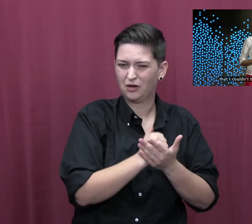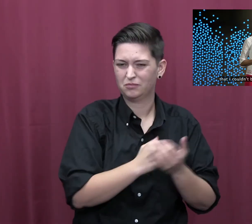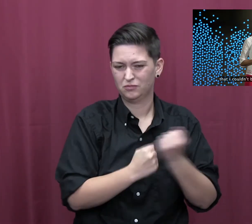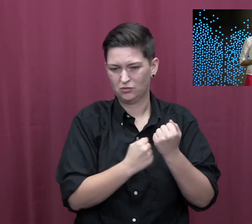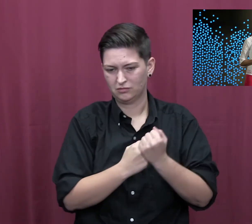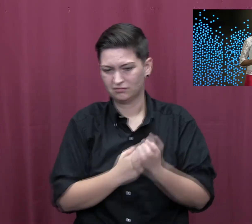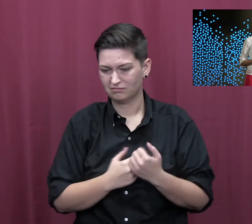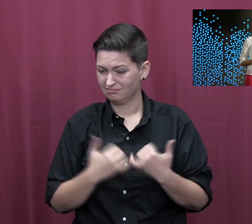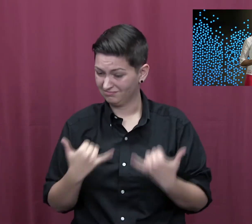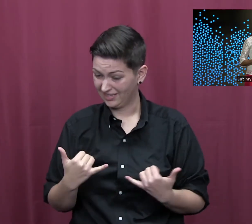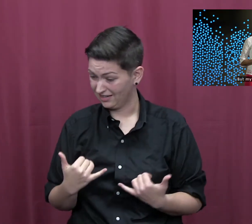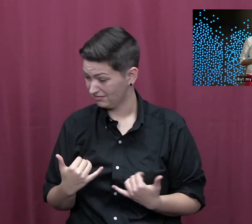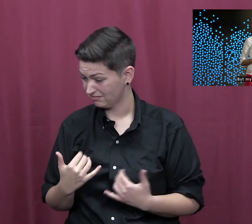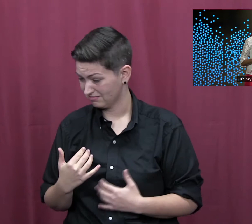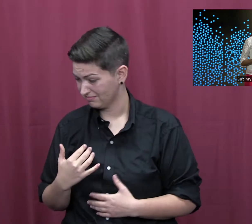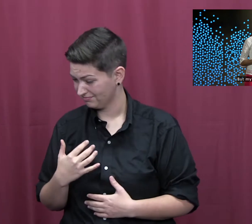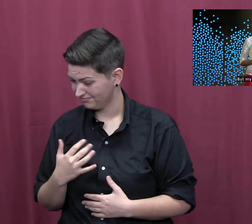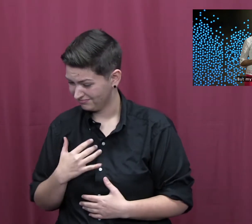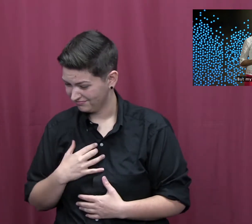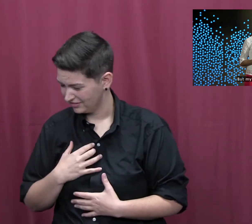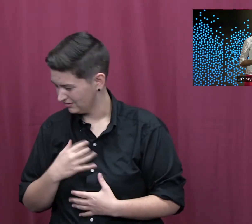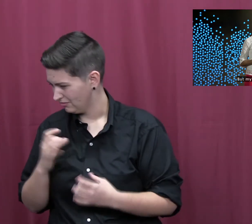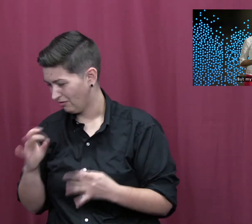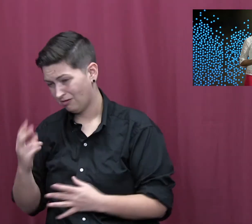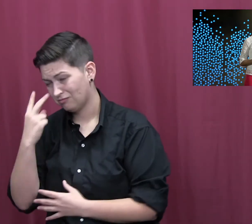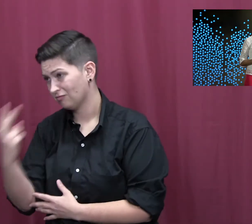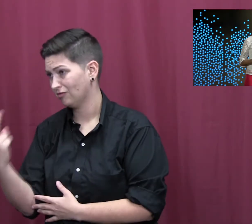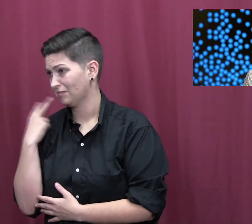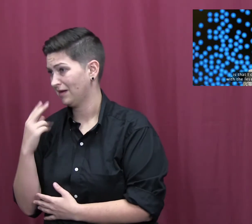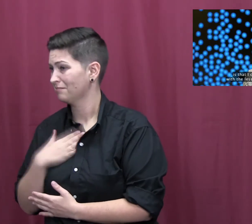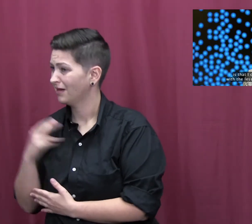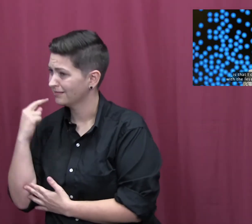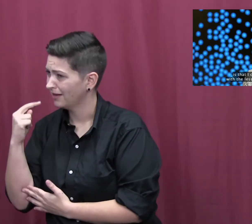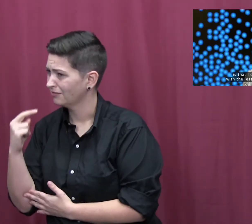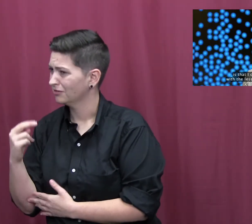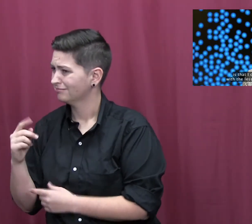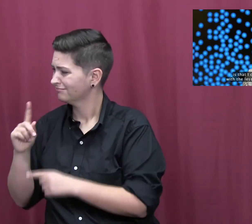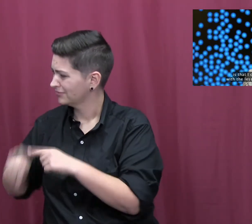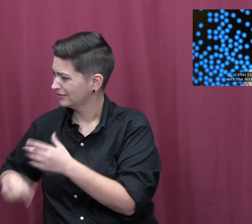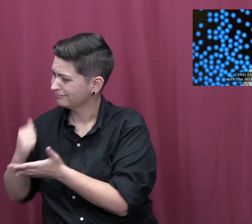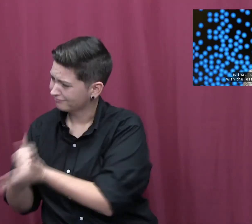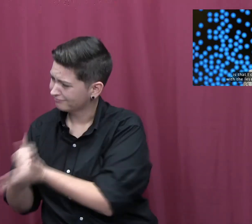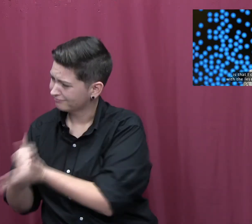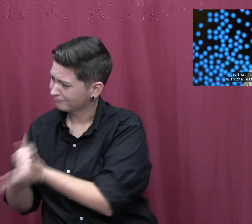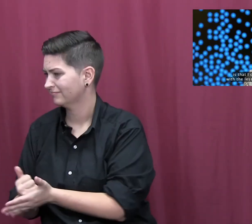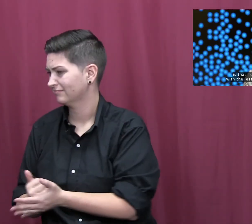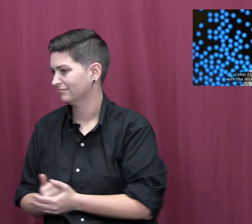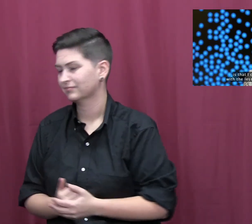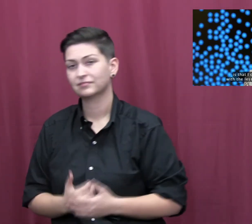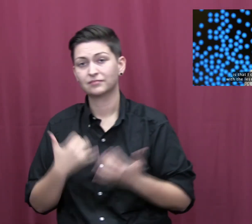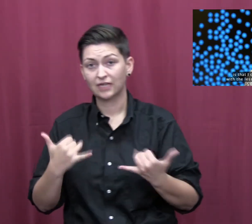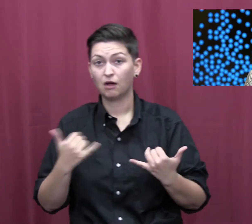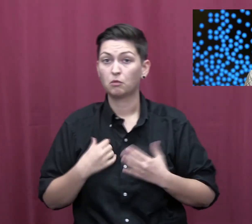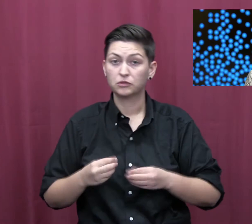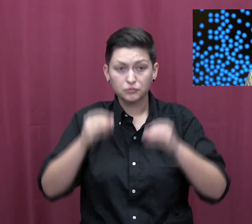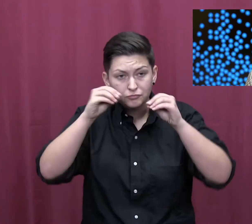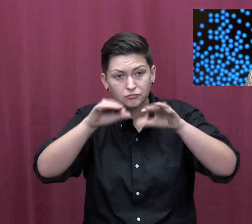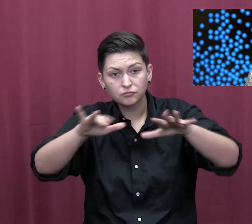nephew. But my sincerest hope is that I can inspire others with the lesson that I've learned.